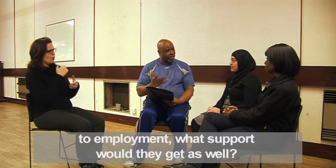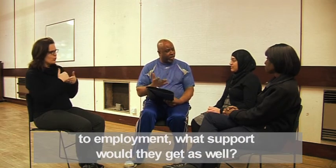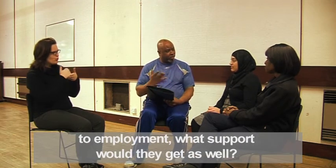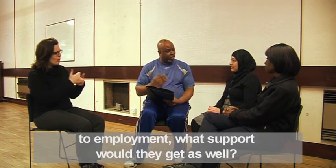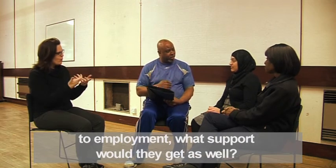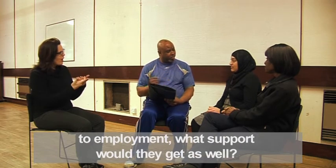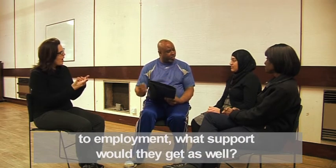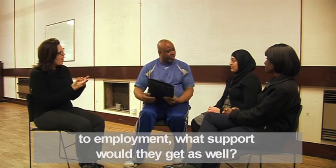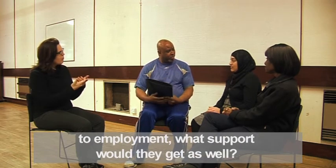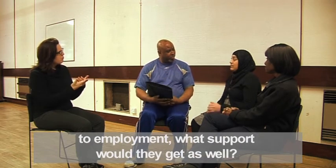well?